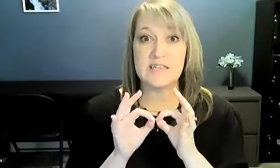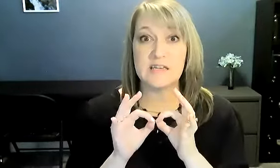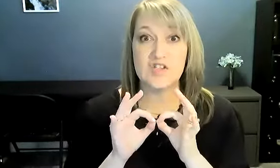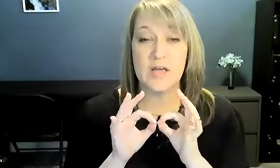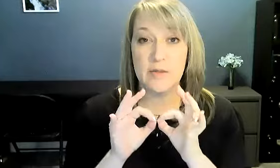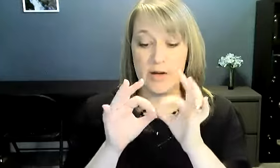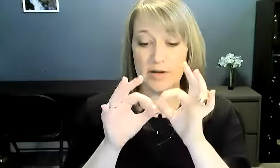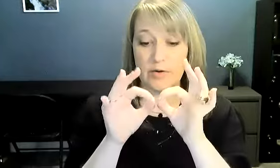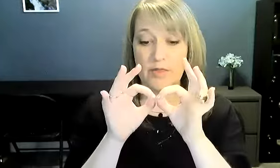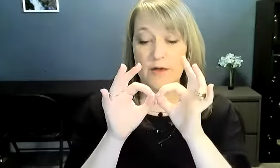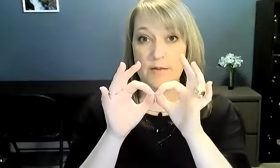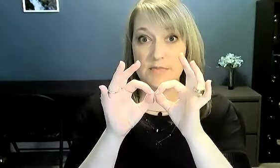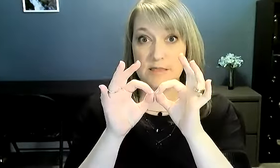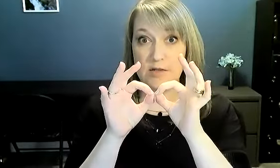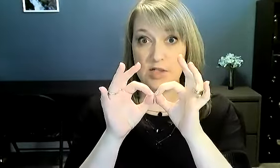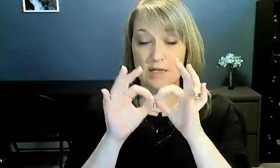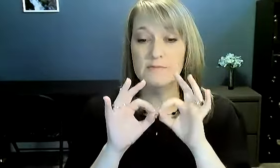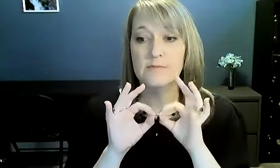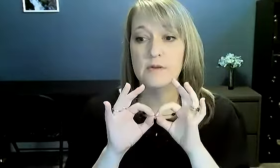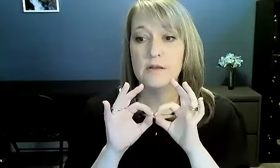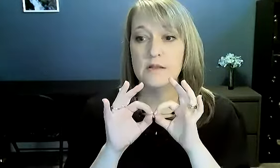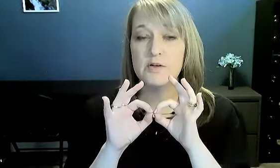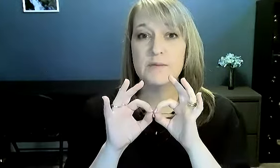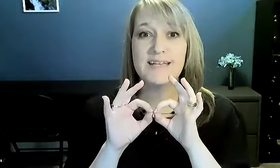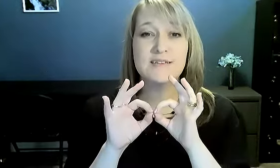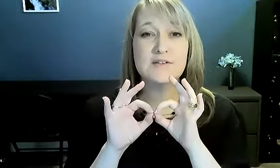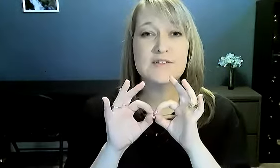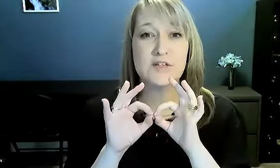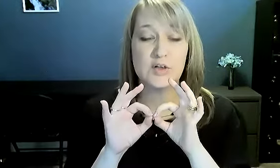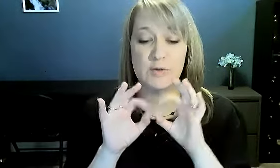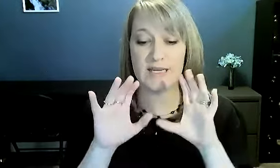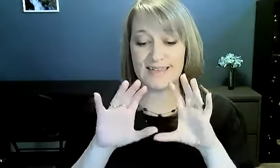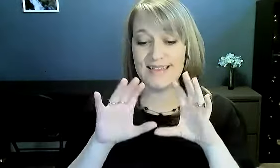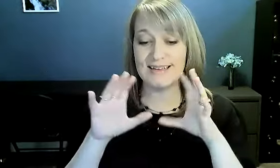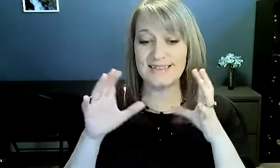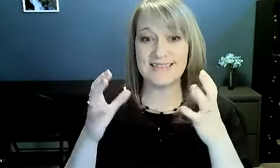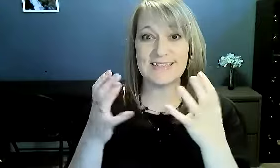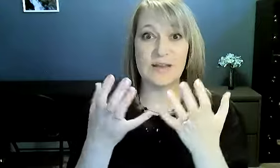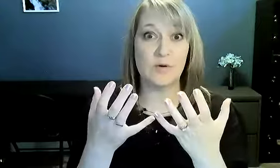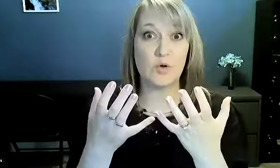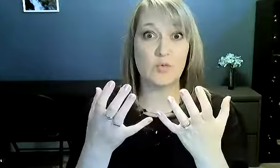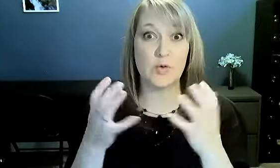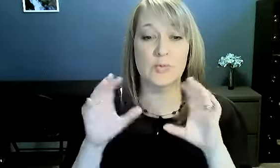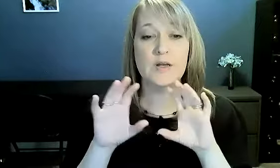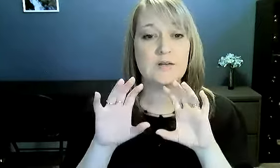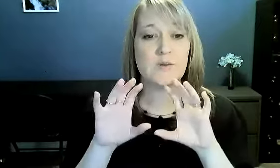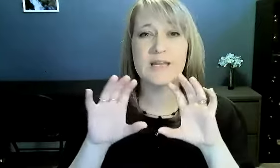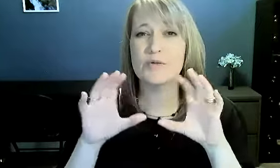each other and your thumbs touching. Then you're going to make a little circle because this is the sign for group. So any group